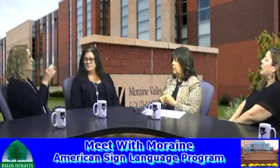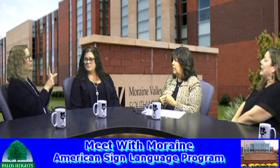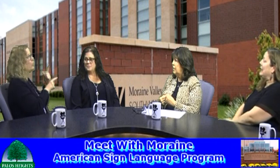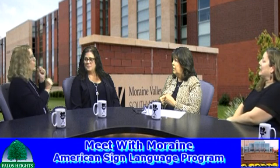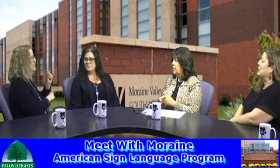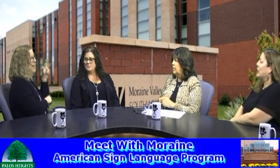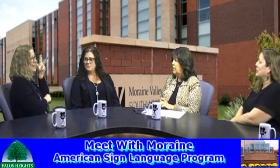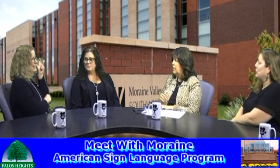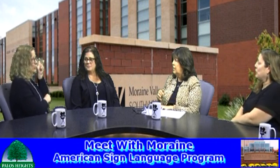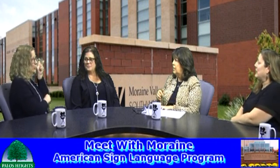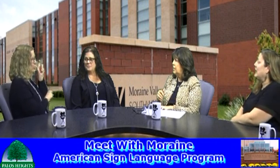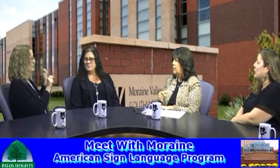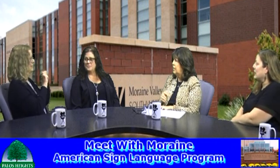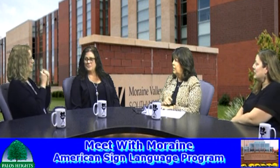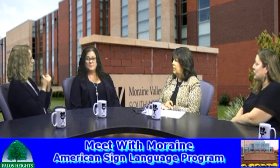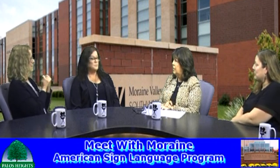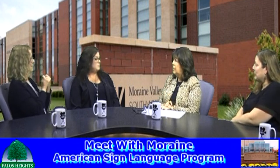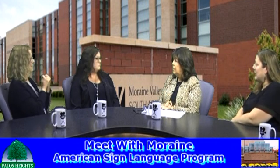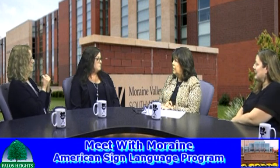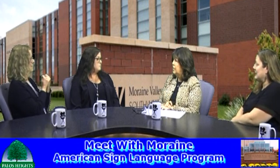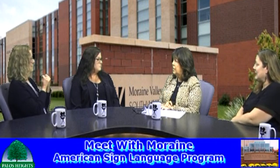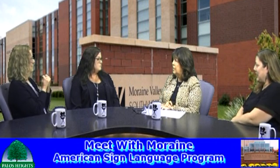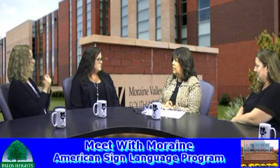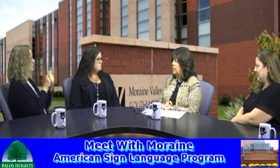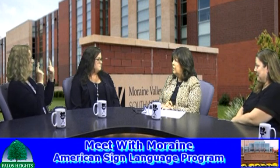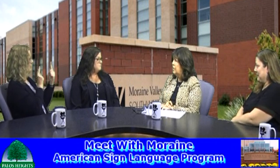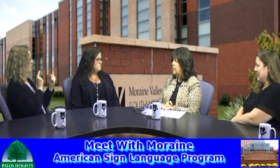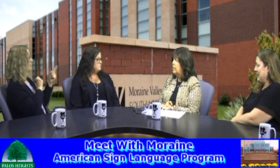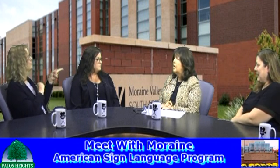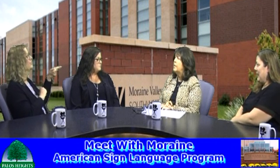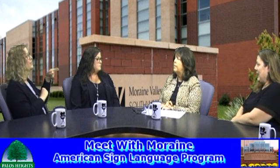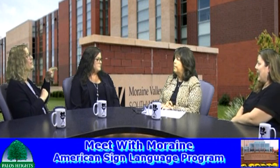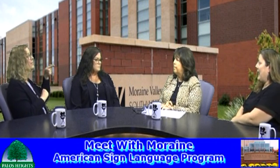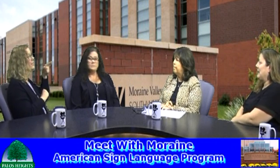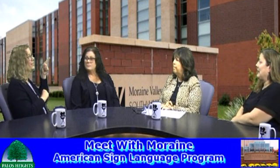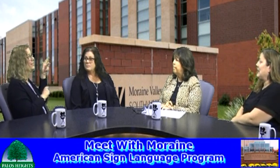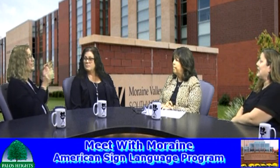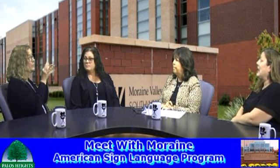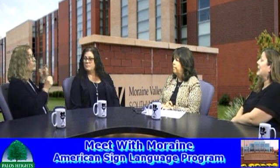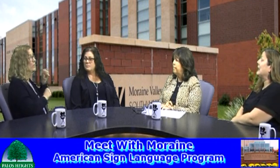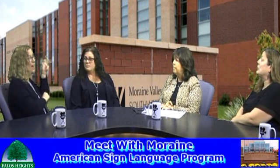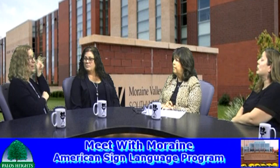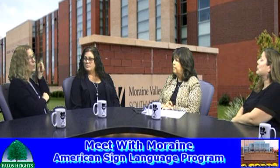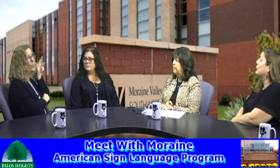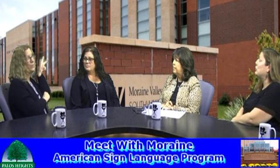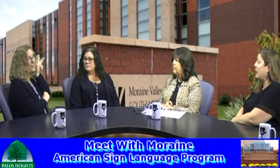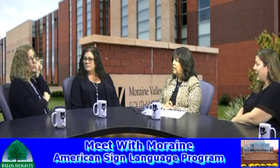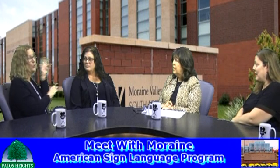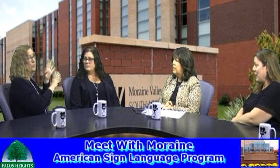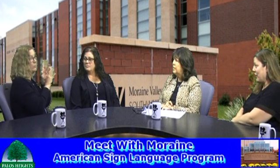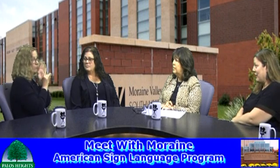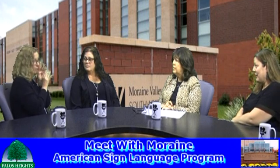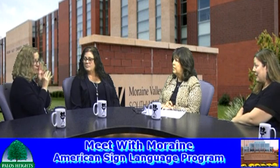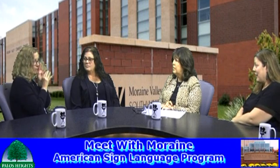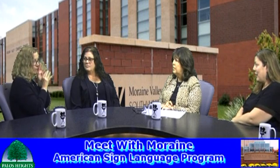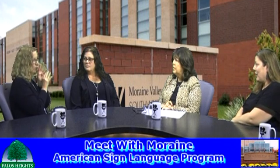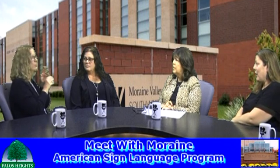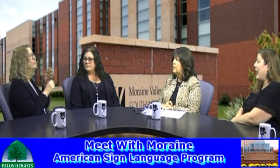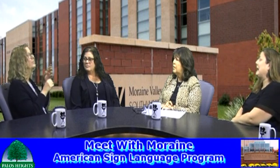They work in conjunction with a hearing interpreter as a team. And the interpreter who can